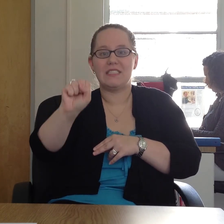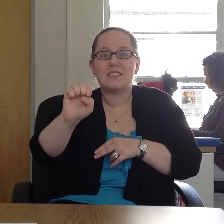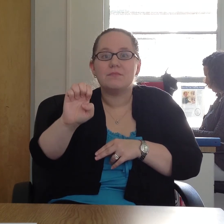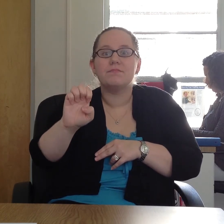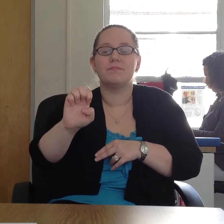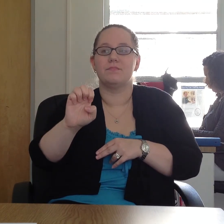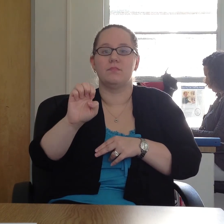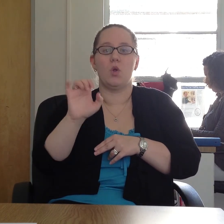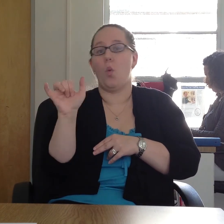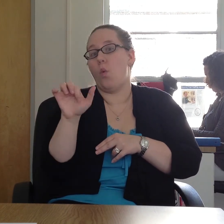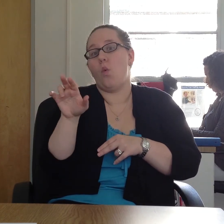or salt,